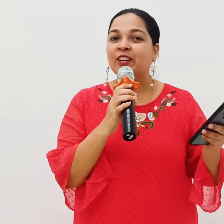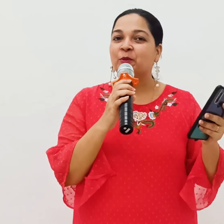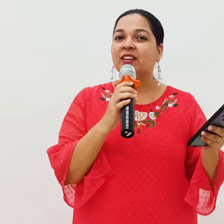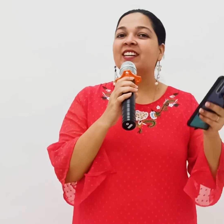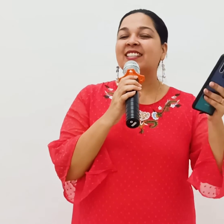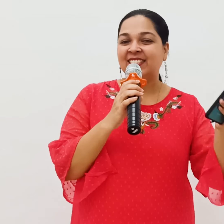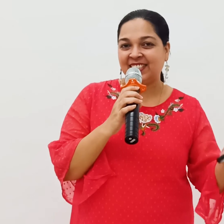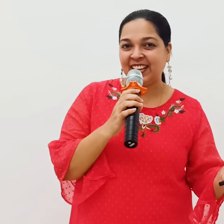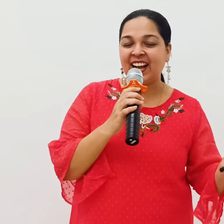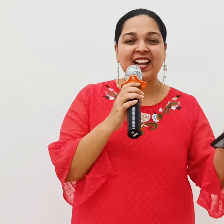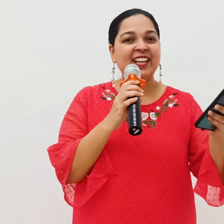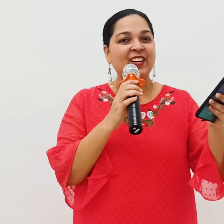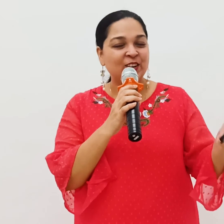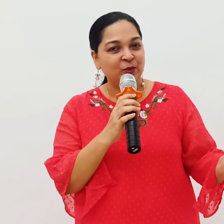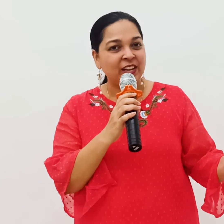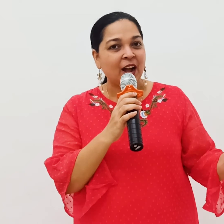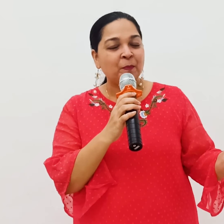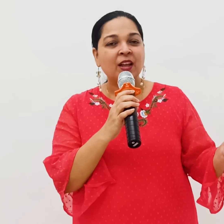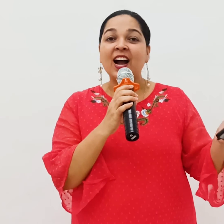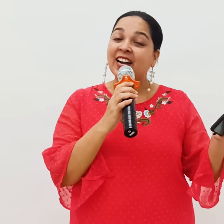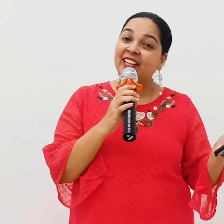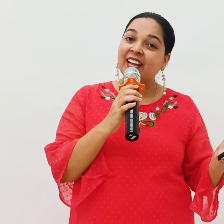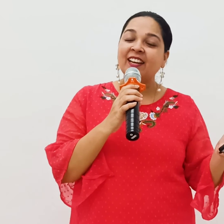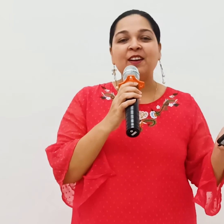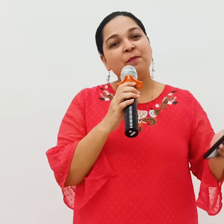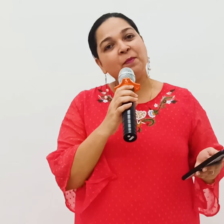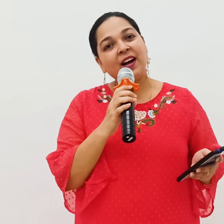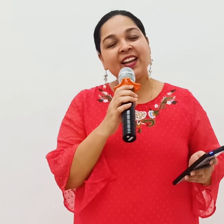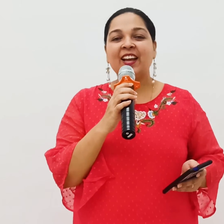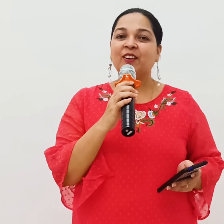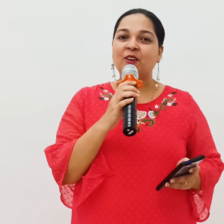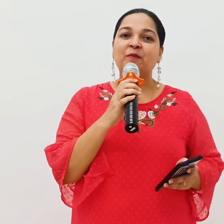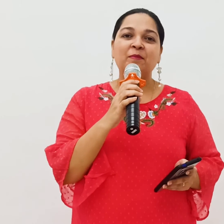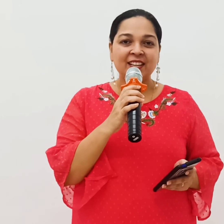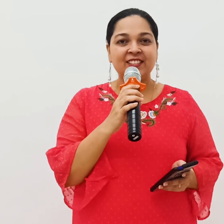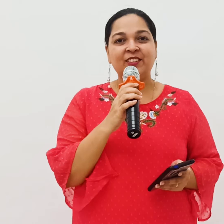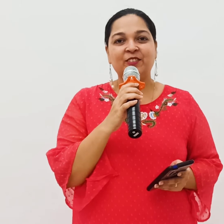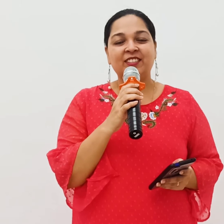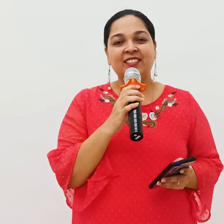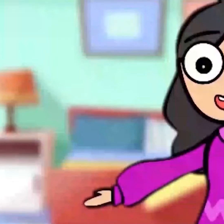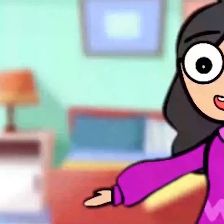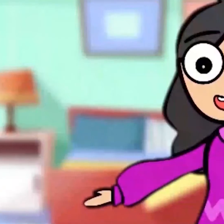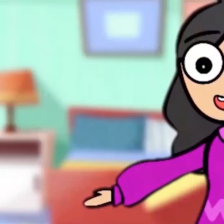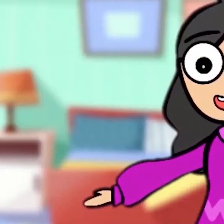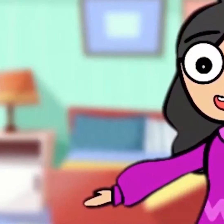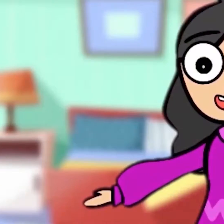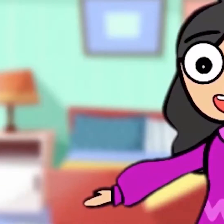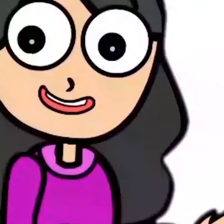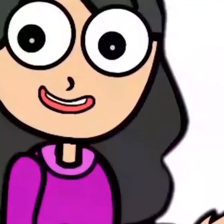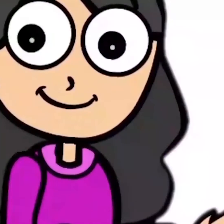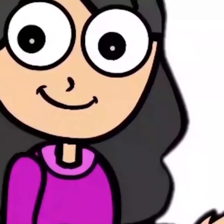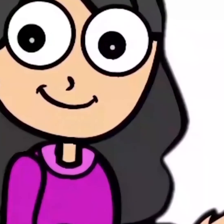thrown into the sea. Hallelujah. Until then, bye-bye and God bless you.